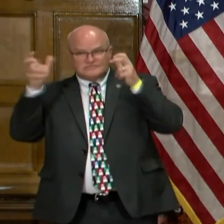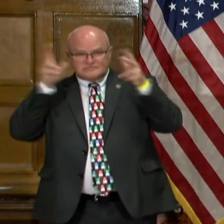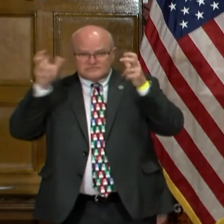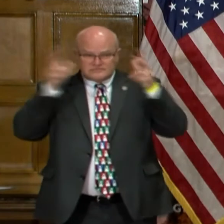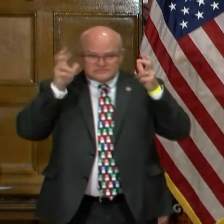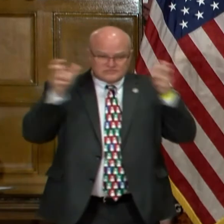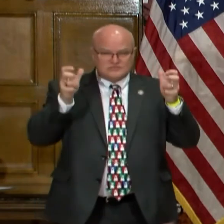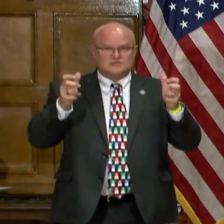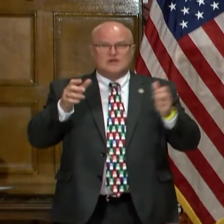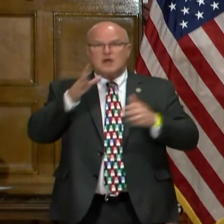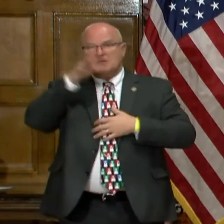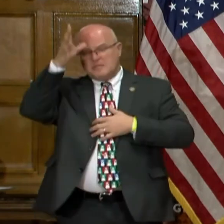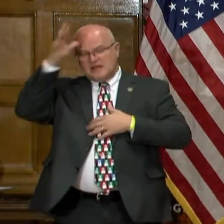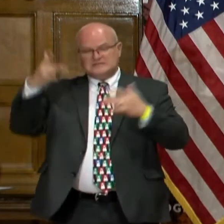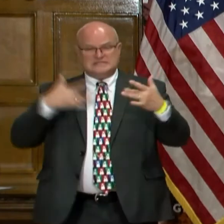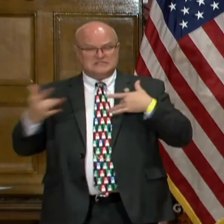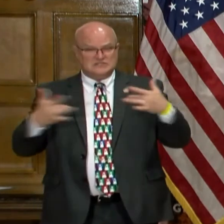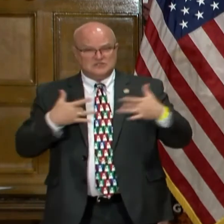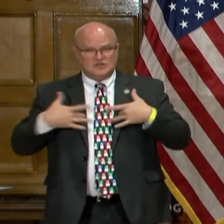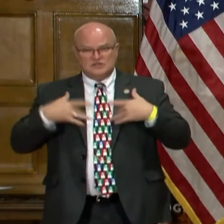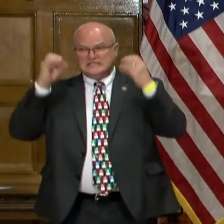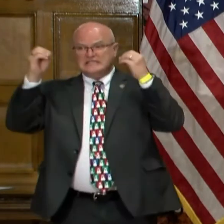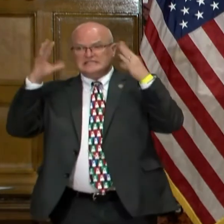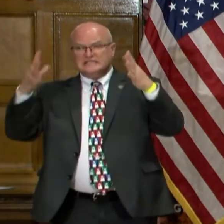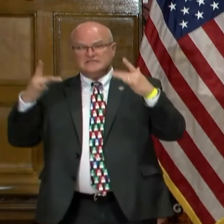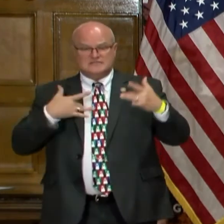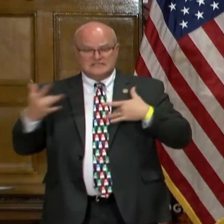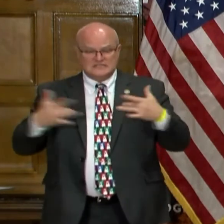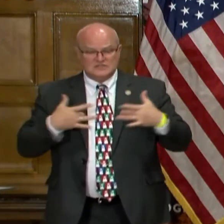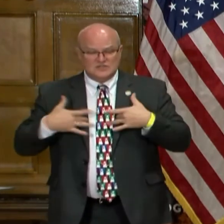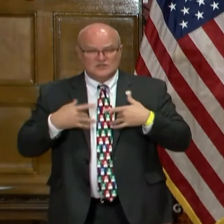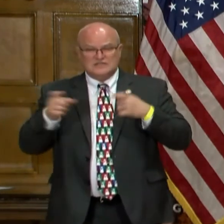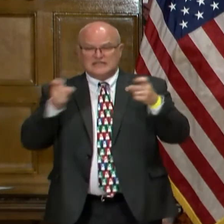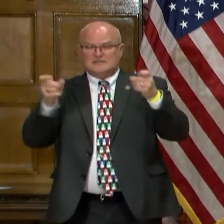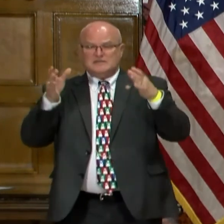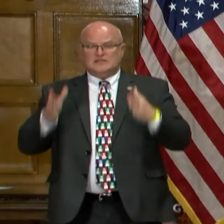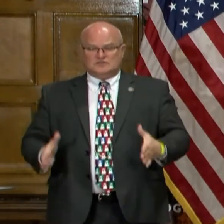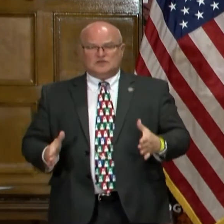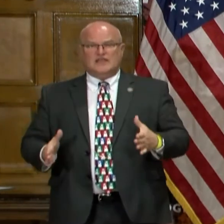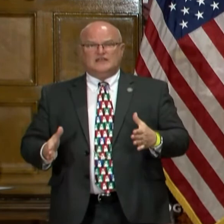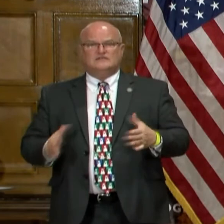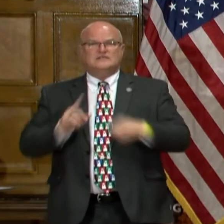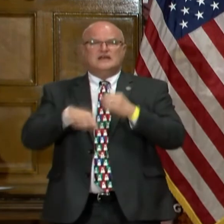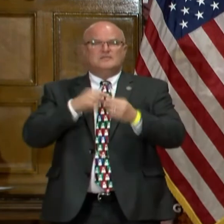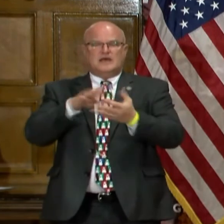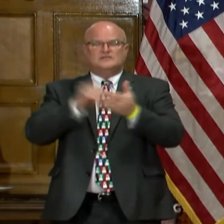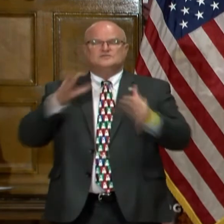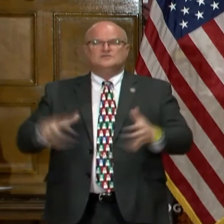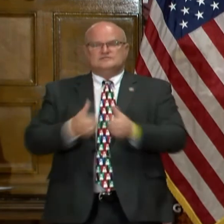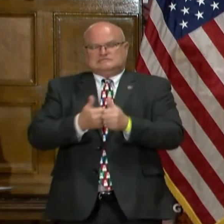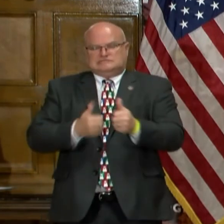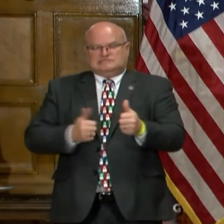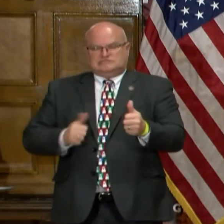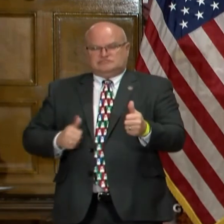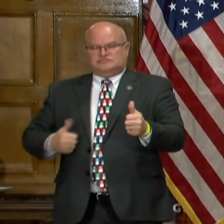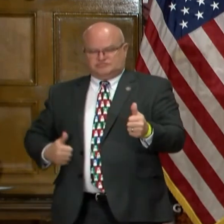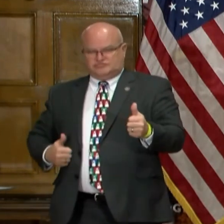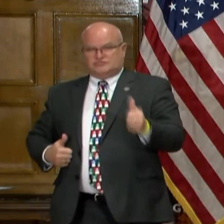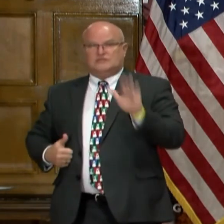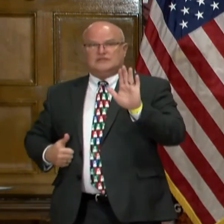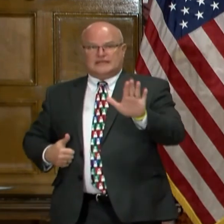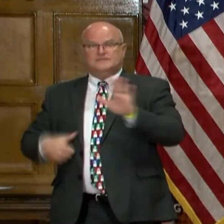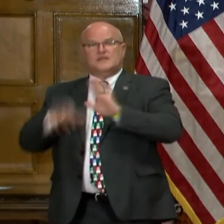are concerns from parents and teachers and administrators about students falling behind. And the Fort Smith